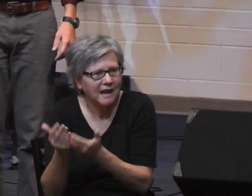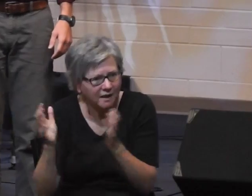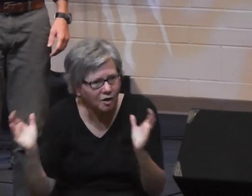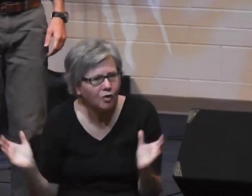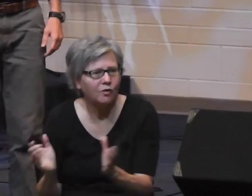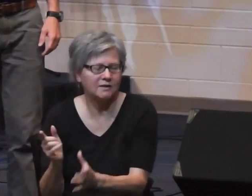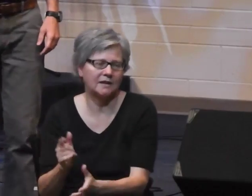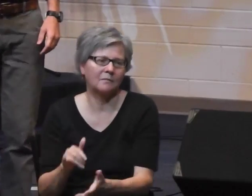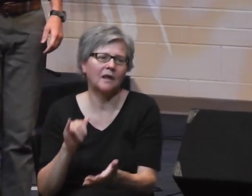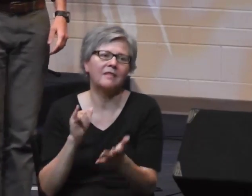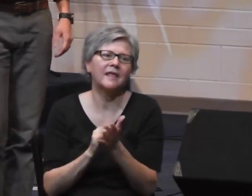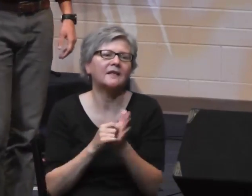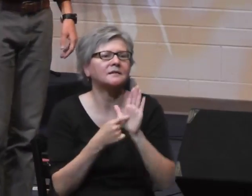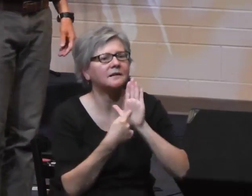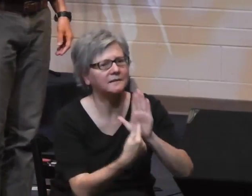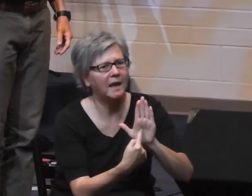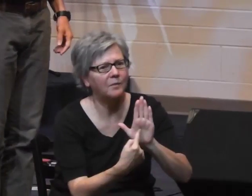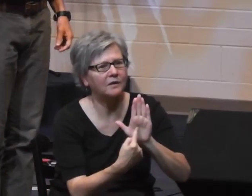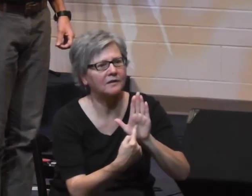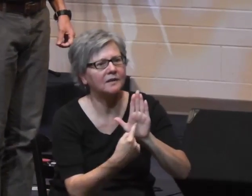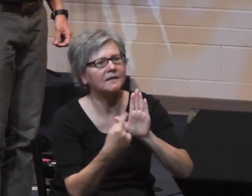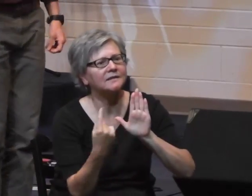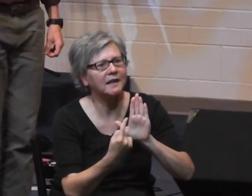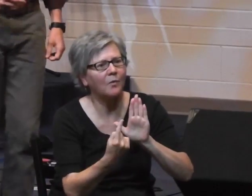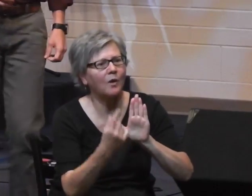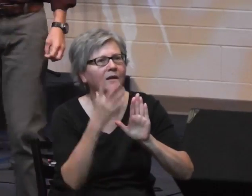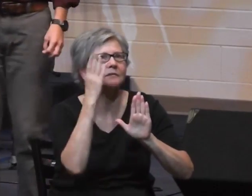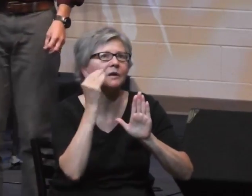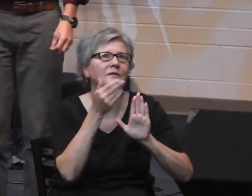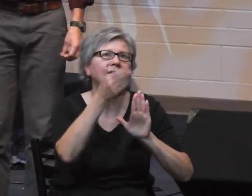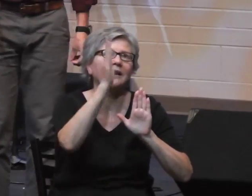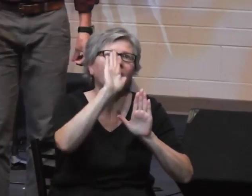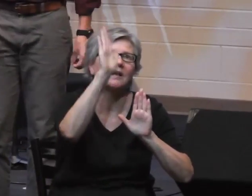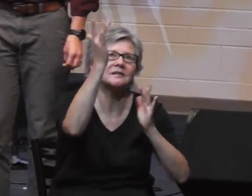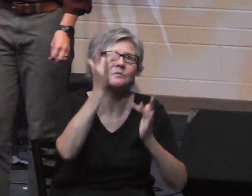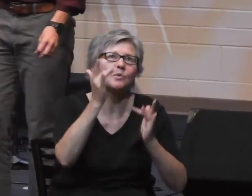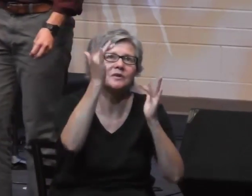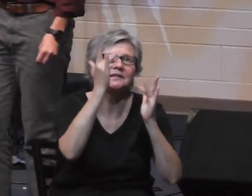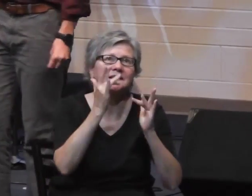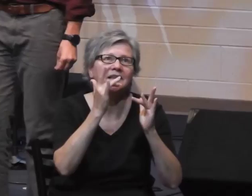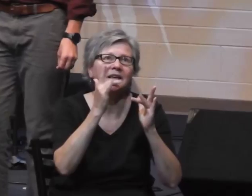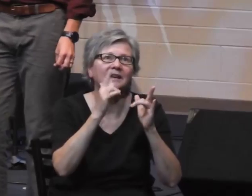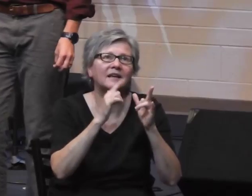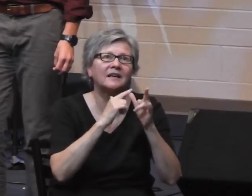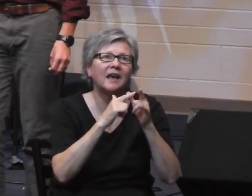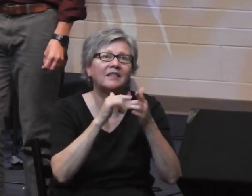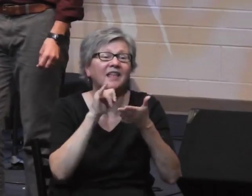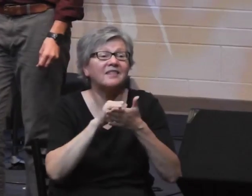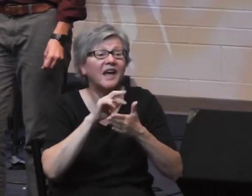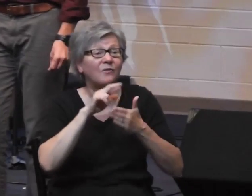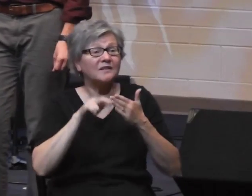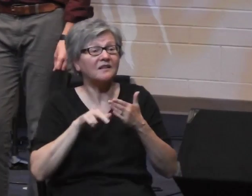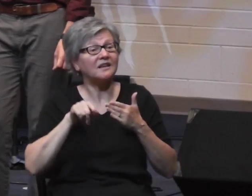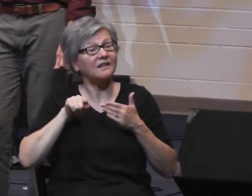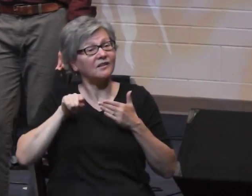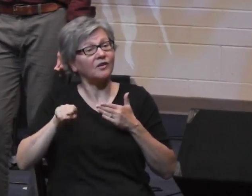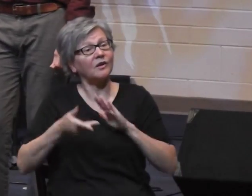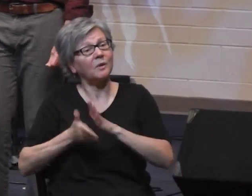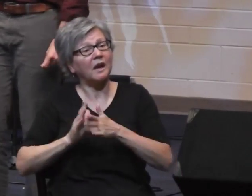God encountered in somebody's life and resulting in her being a living sacrifice for